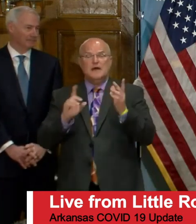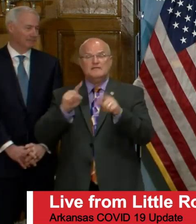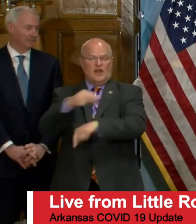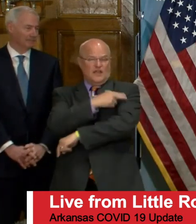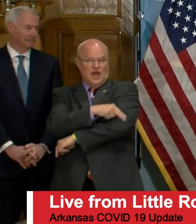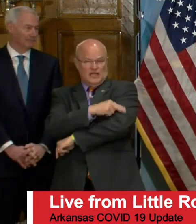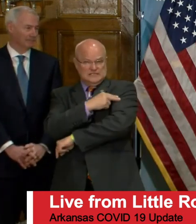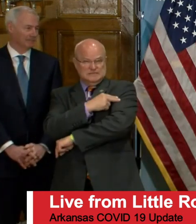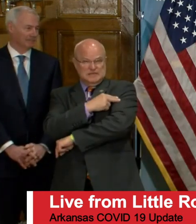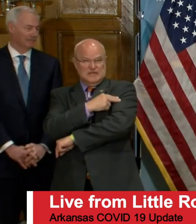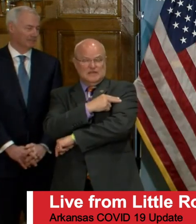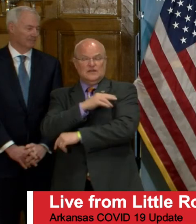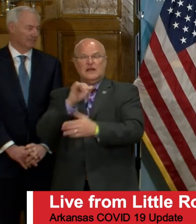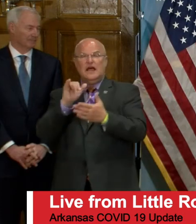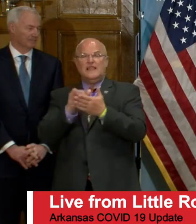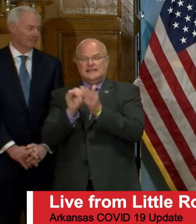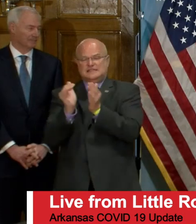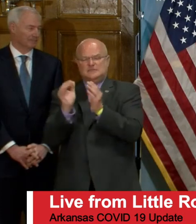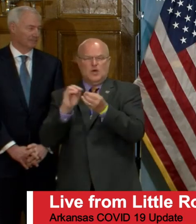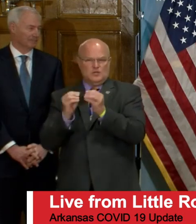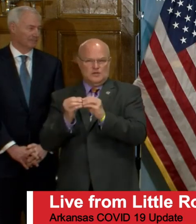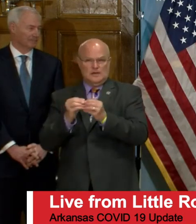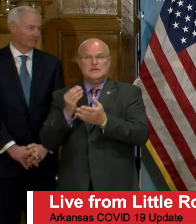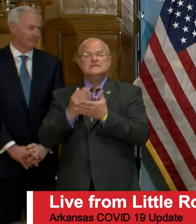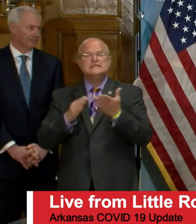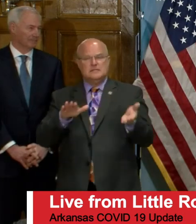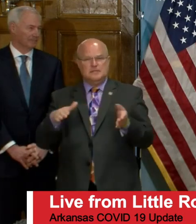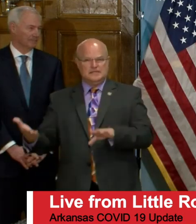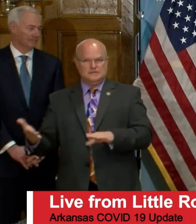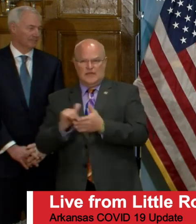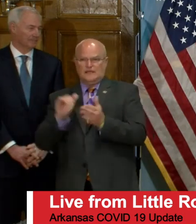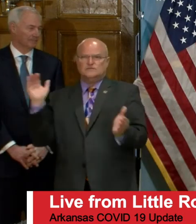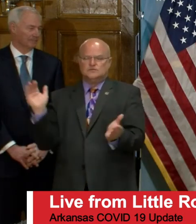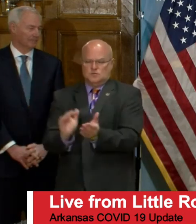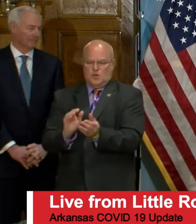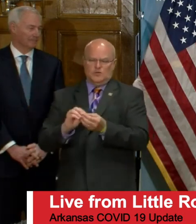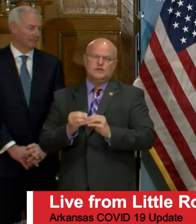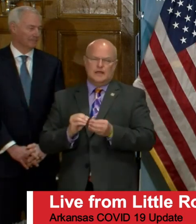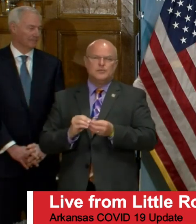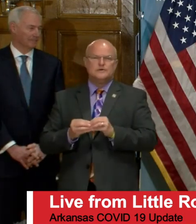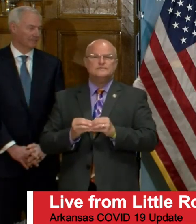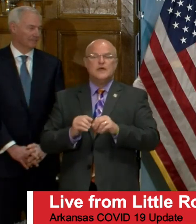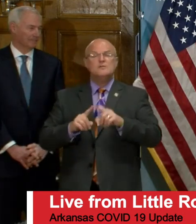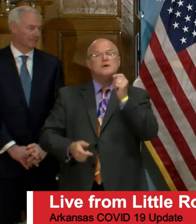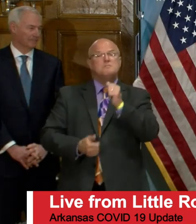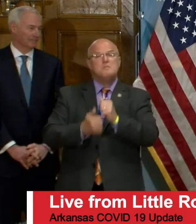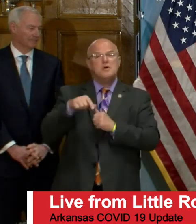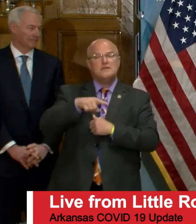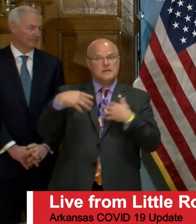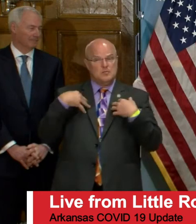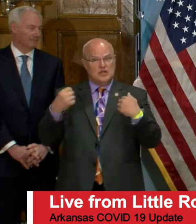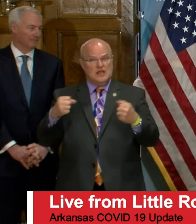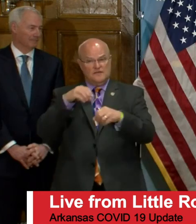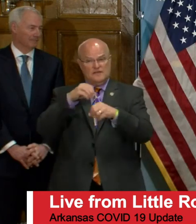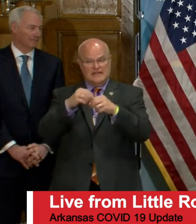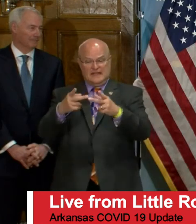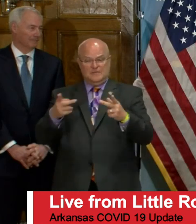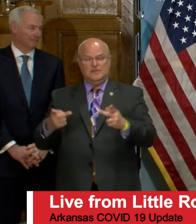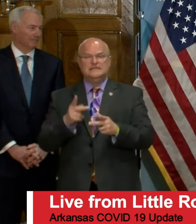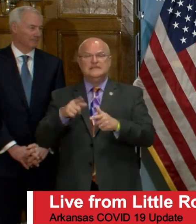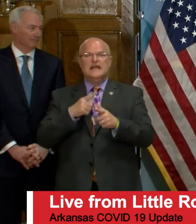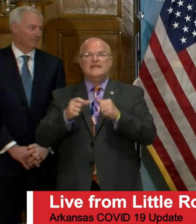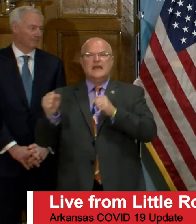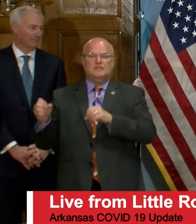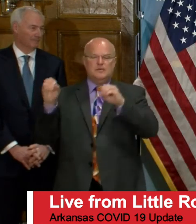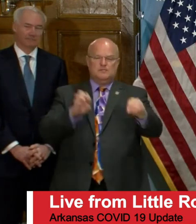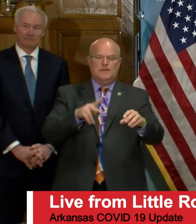to a hospital. That's a smaller number. Some have passed away. That's also a smaller number. But most of them recovered in the facility, and then they're able